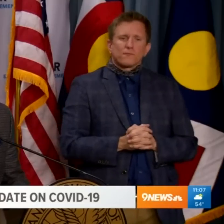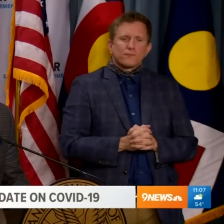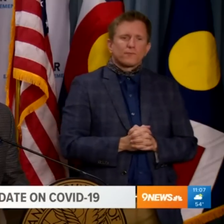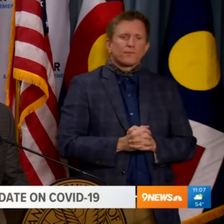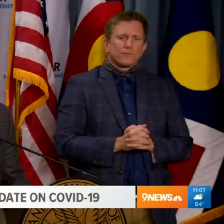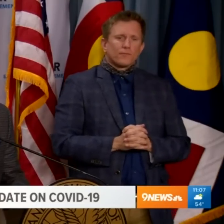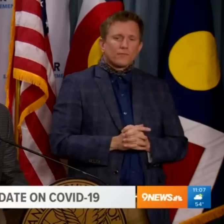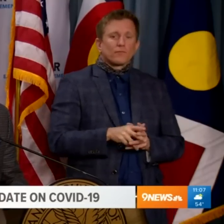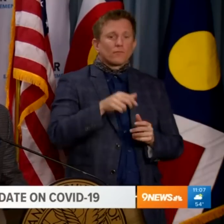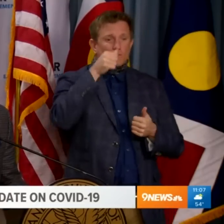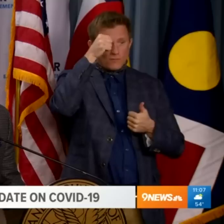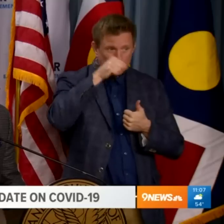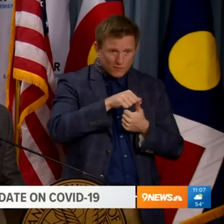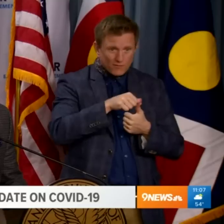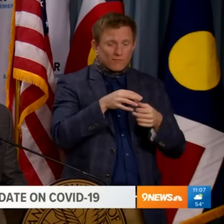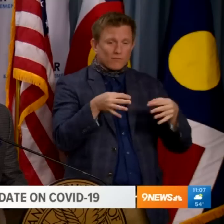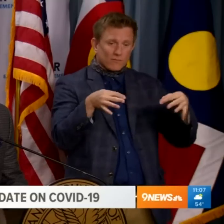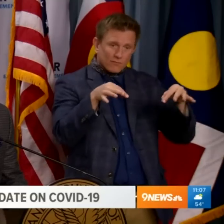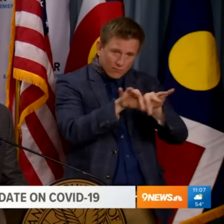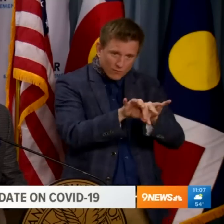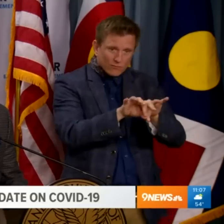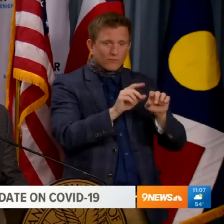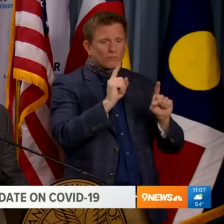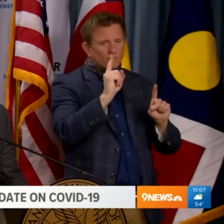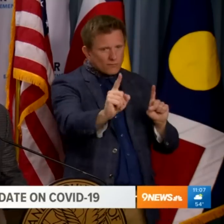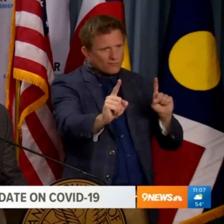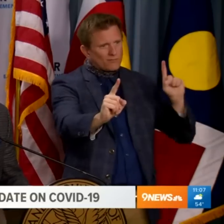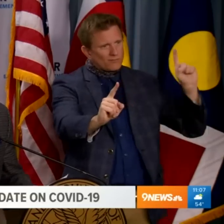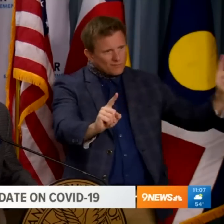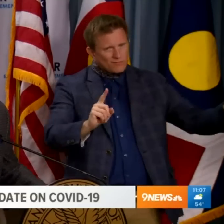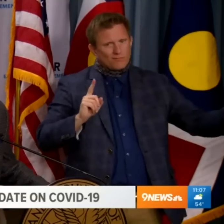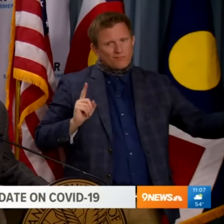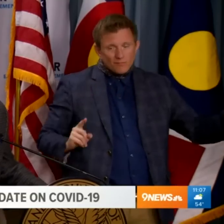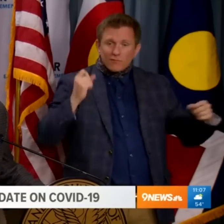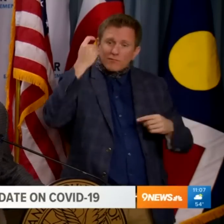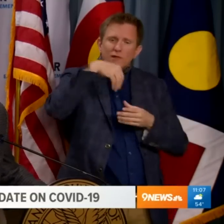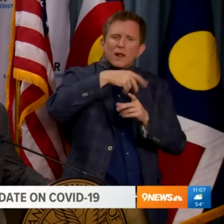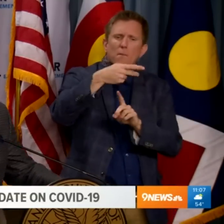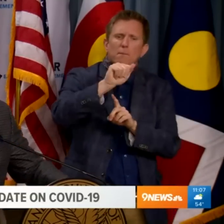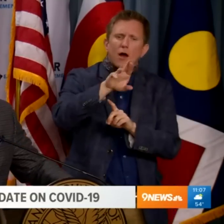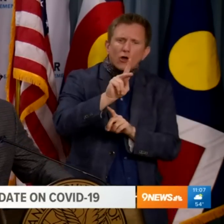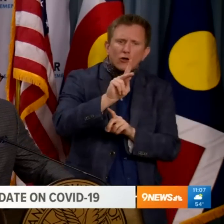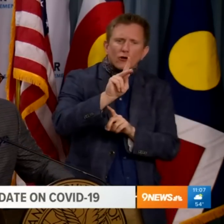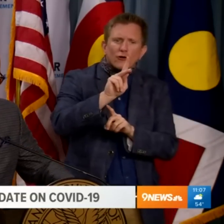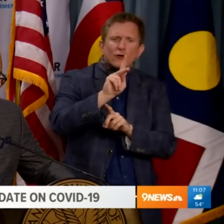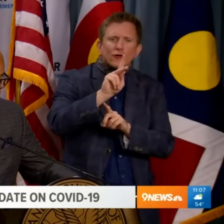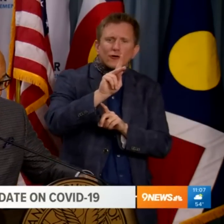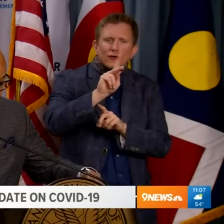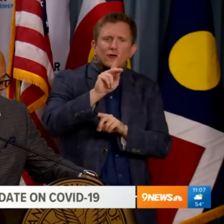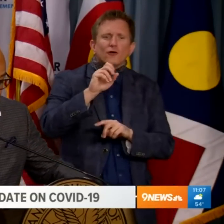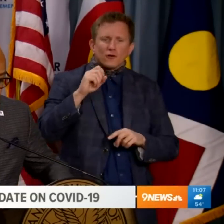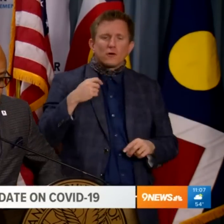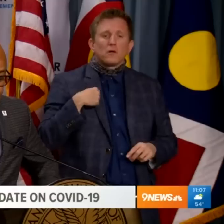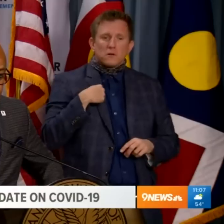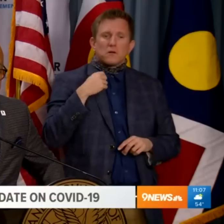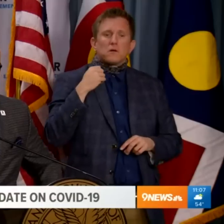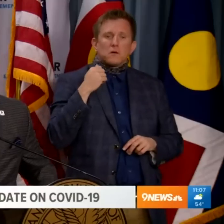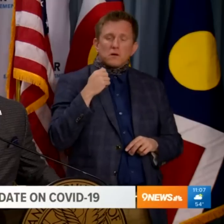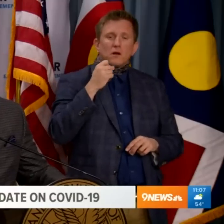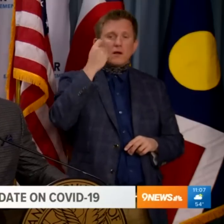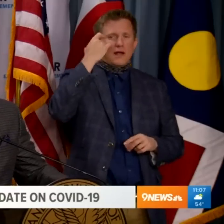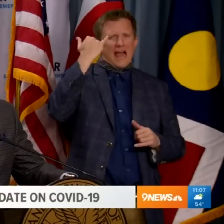next 7 to 10 days are going to be critical here in the life of our city. In the meantime, I want to provide you with a few updates on this